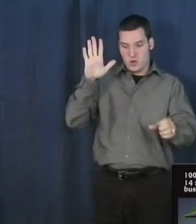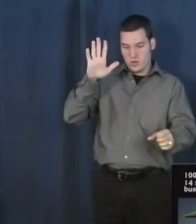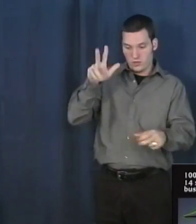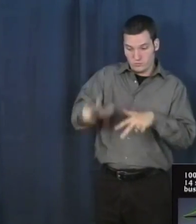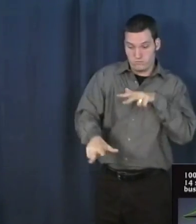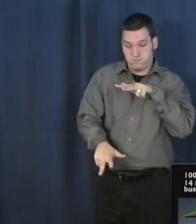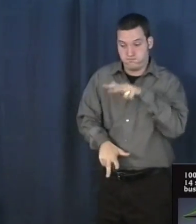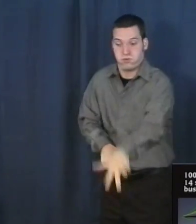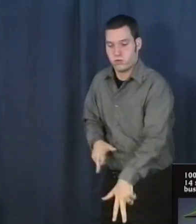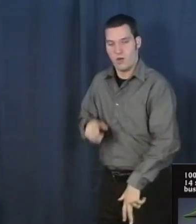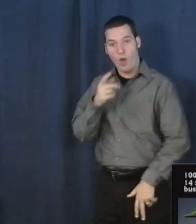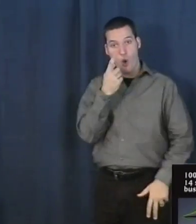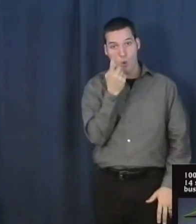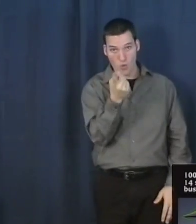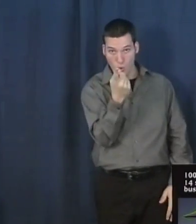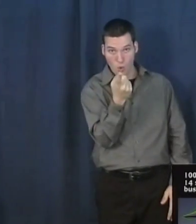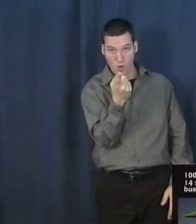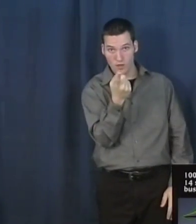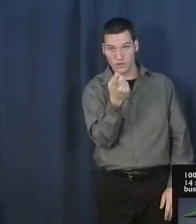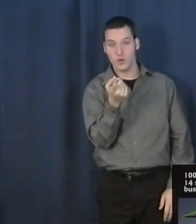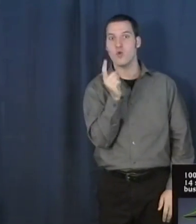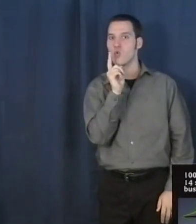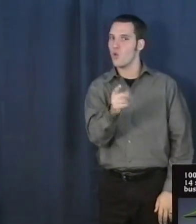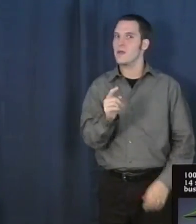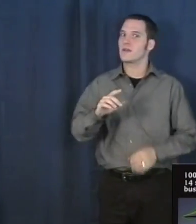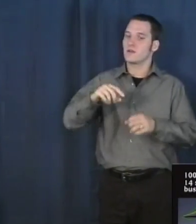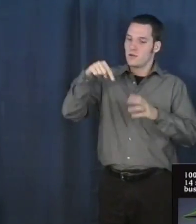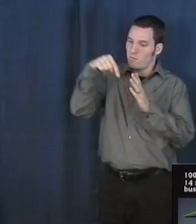That means if he was to come by and step on you,